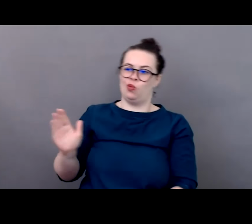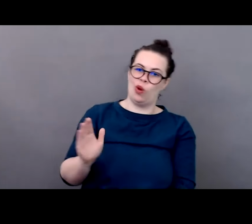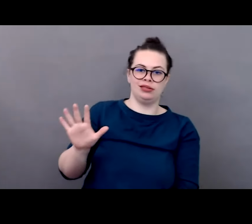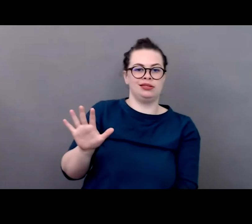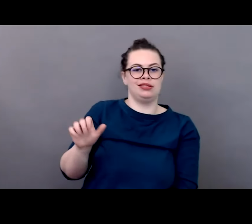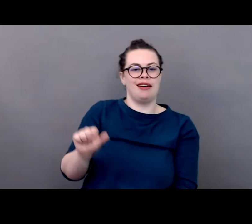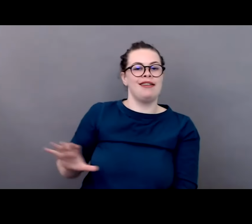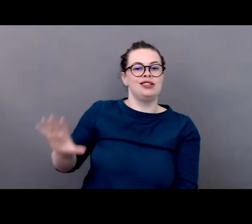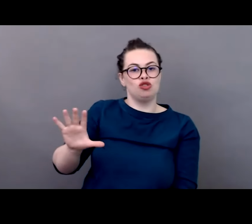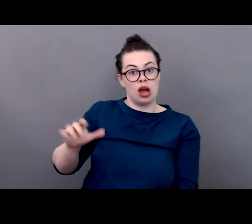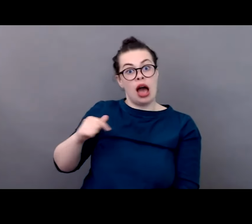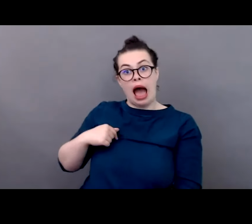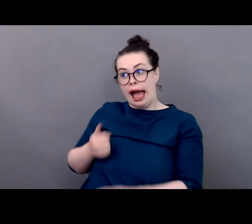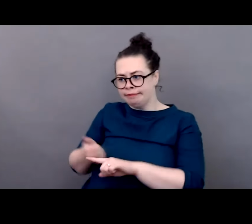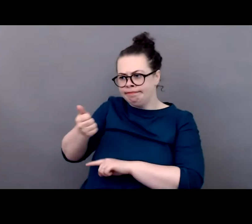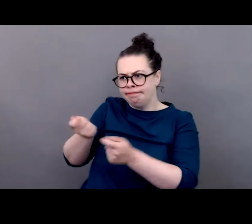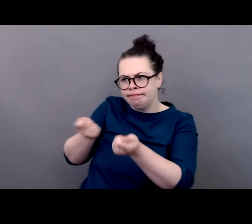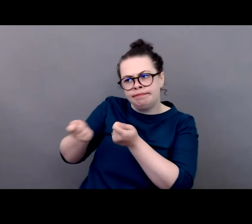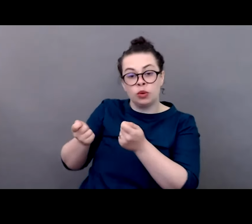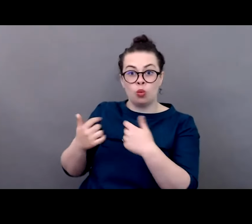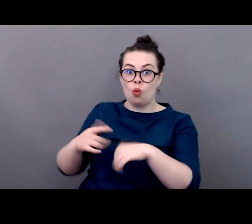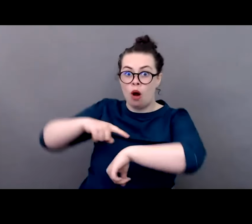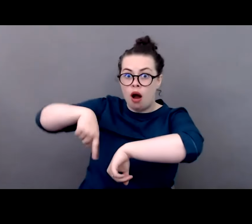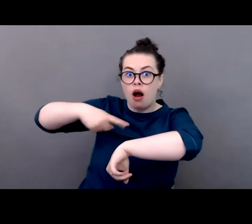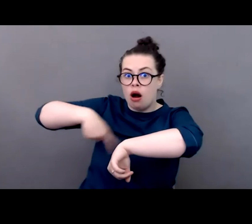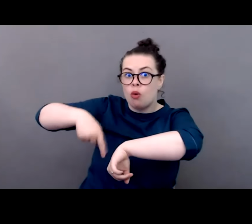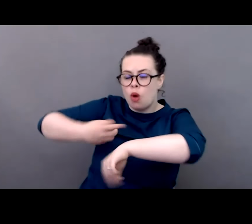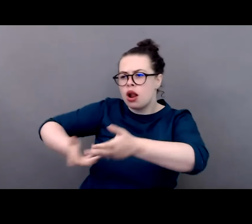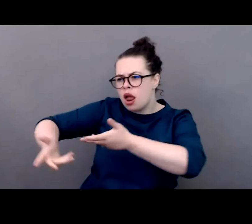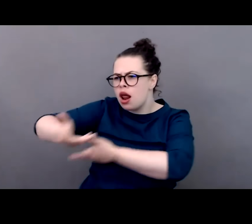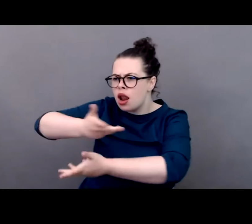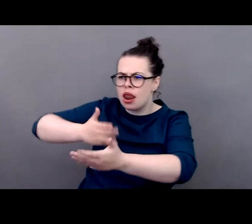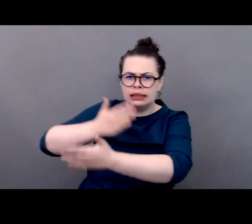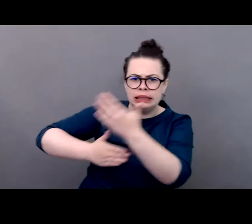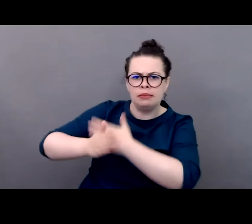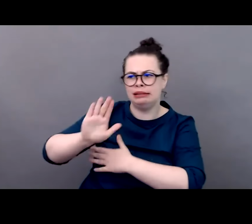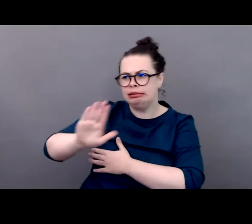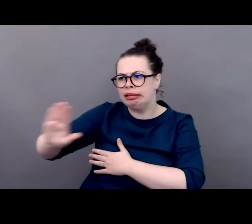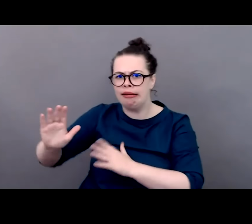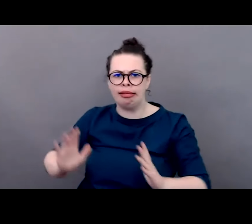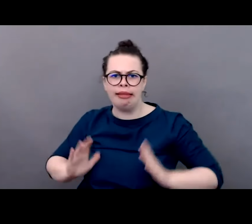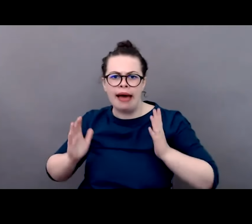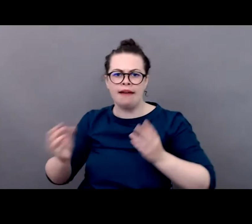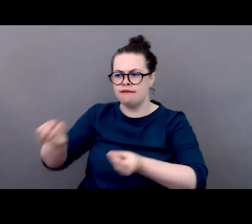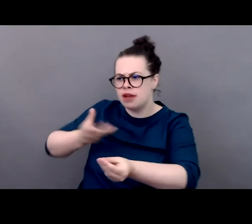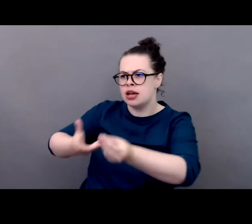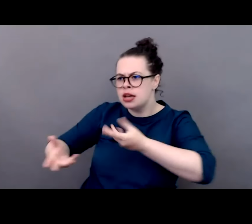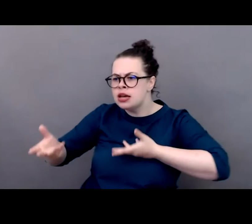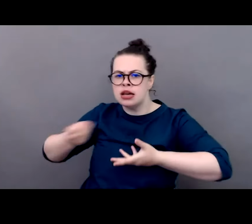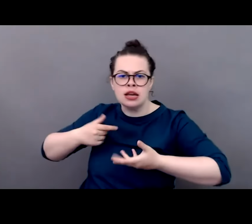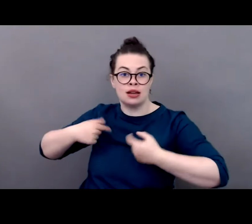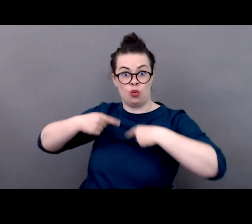hours. Organizations of persons with disabilities shared with the members of the committee their